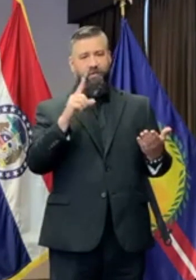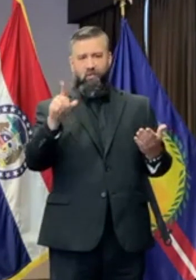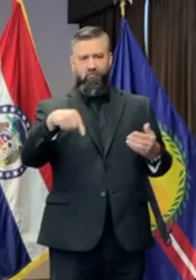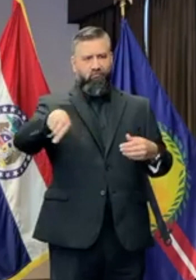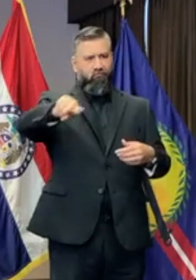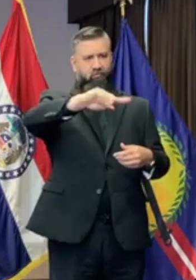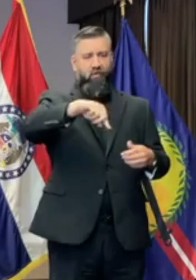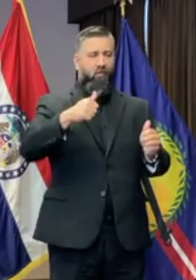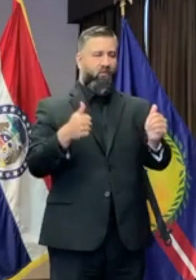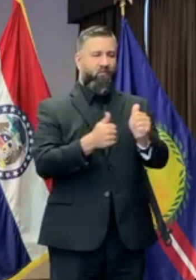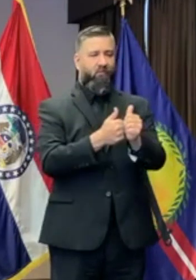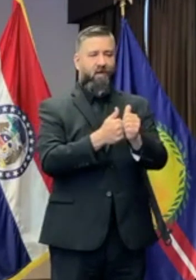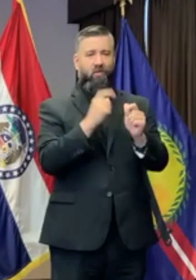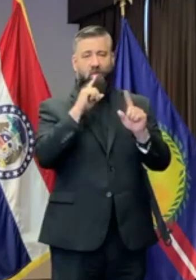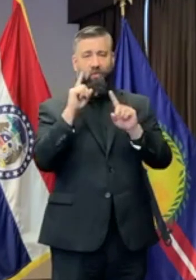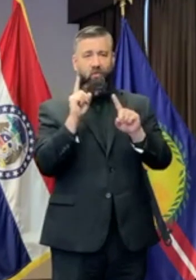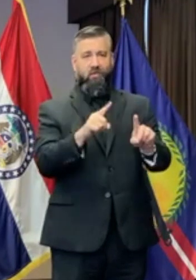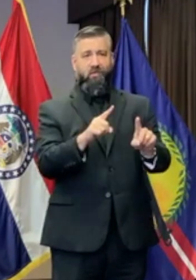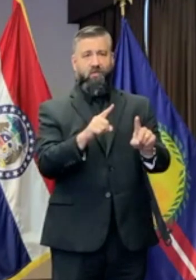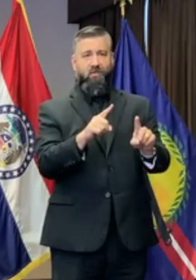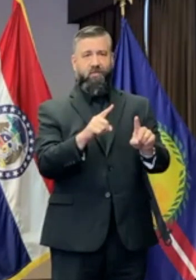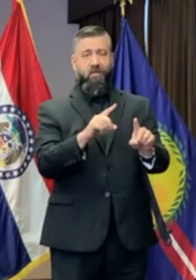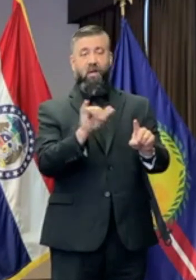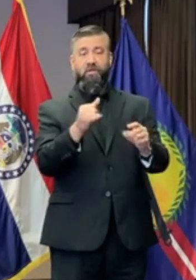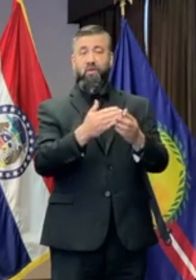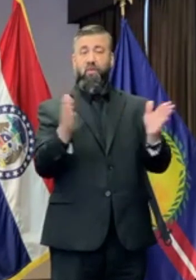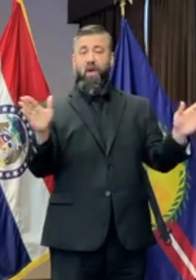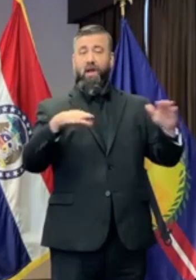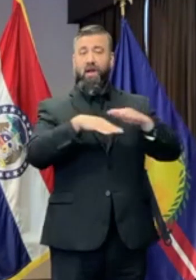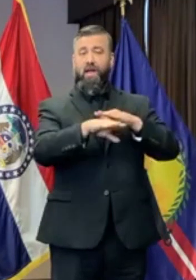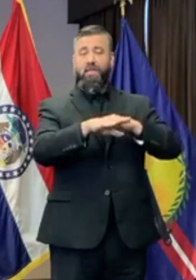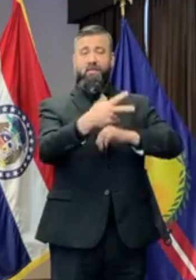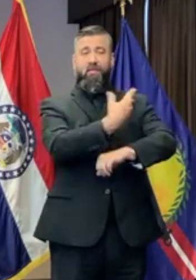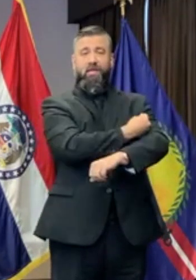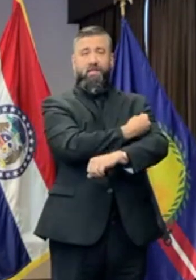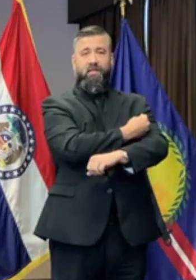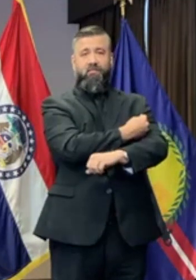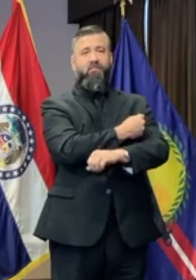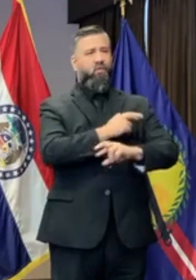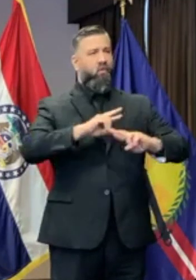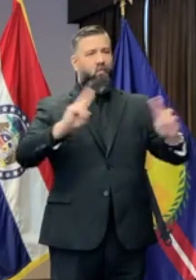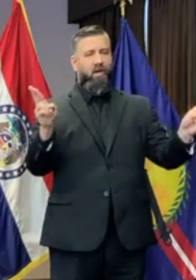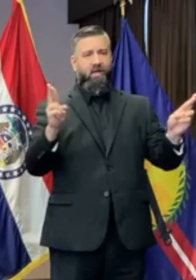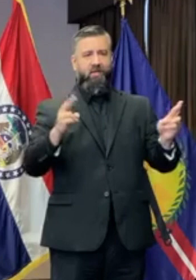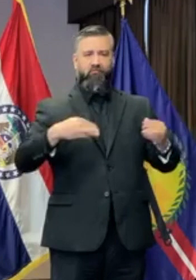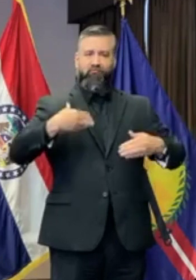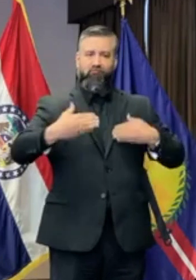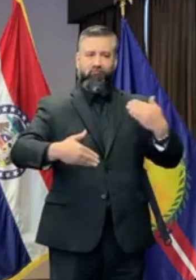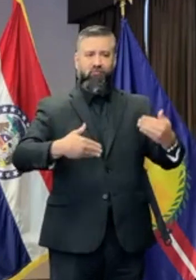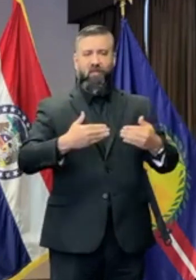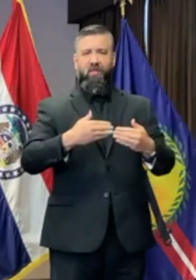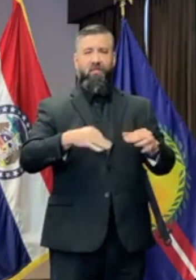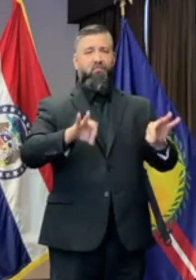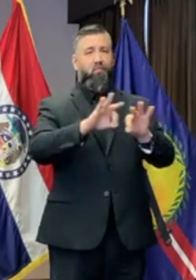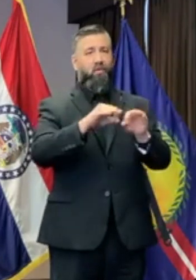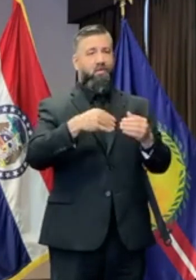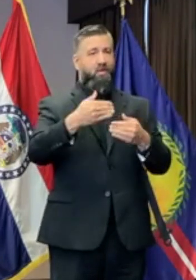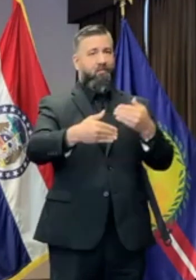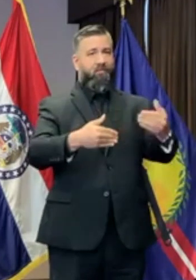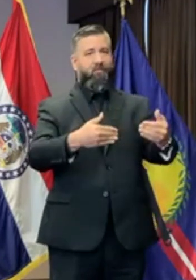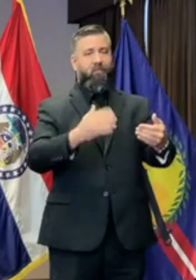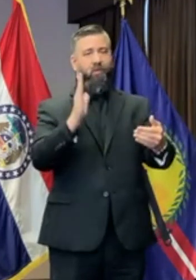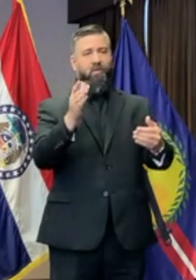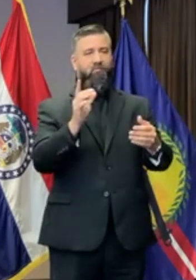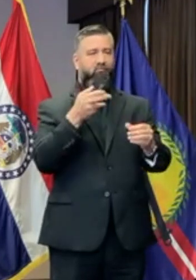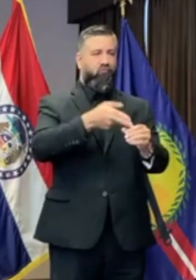health protocols and the wide access to vaccine that has us ready to take these next steps, the important steps that we're going to take